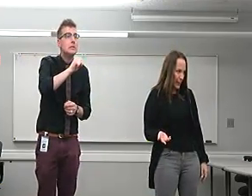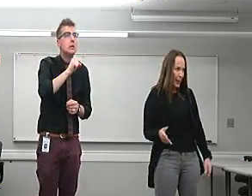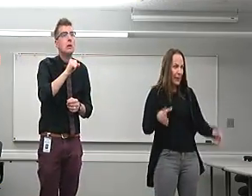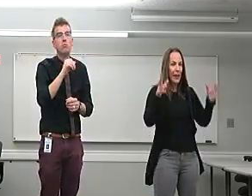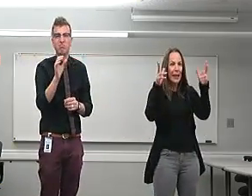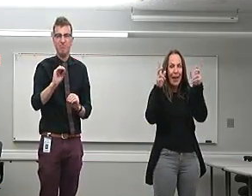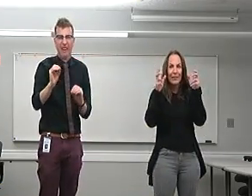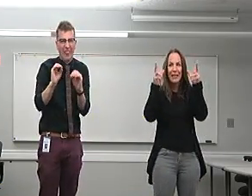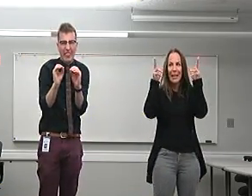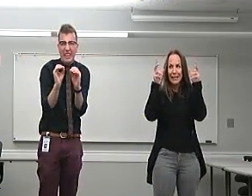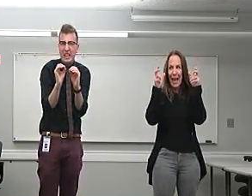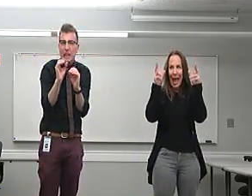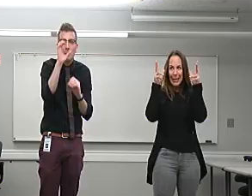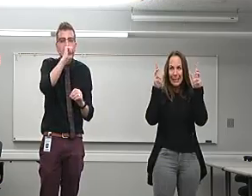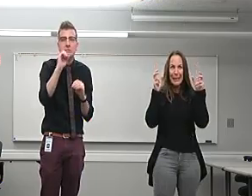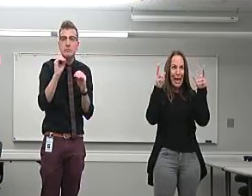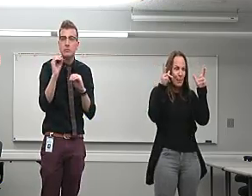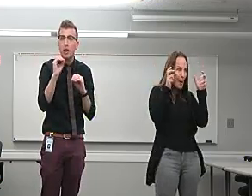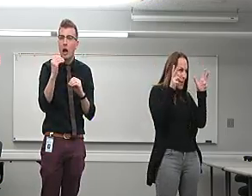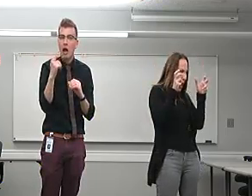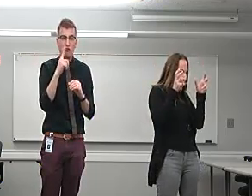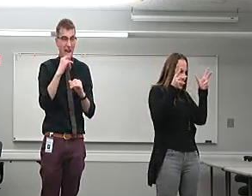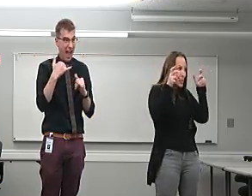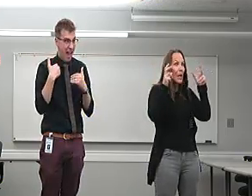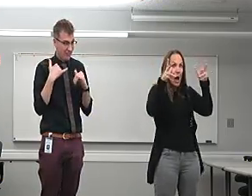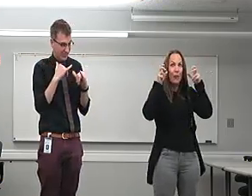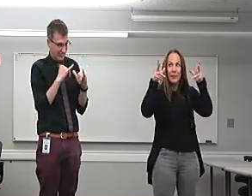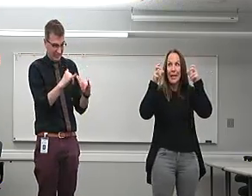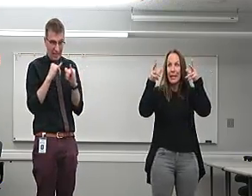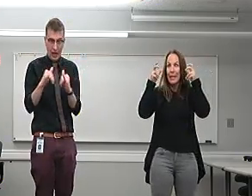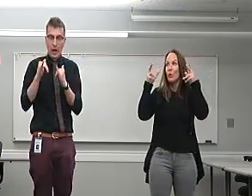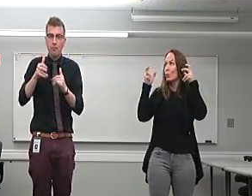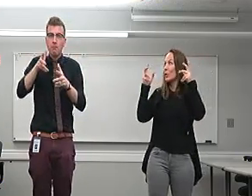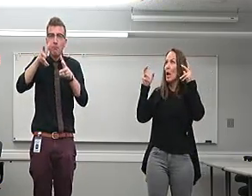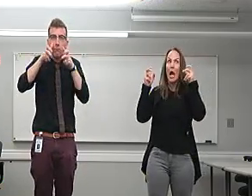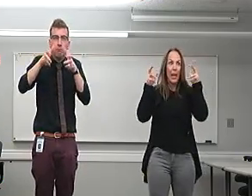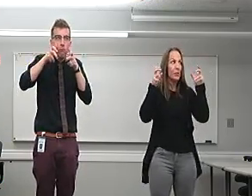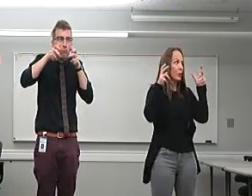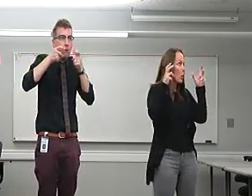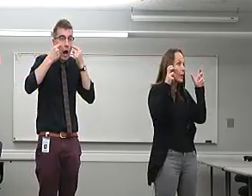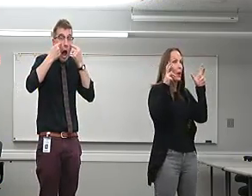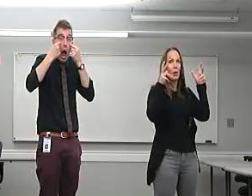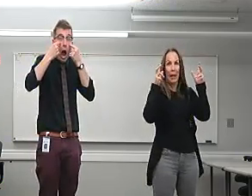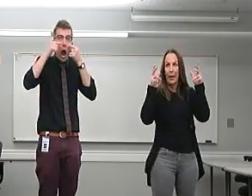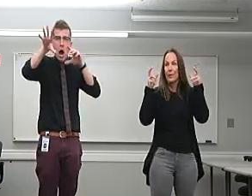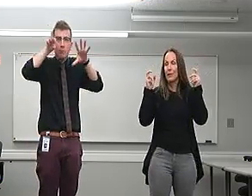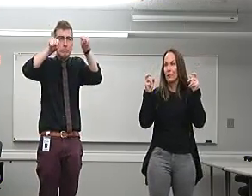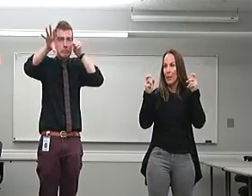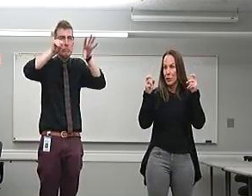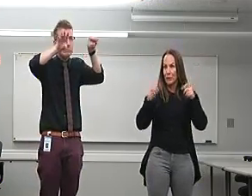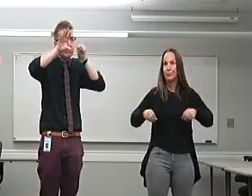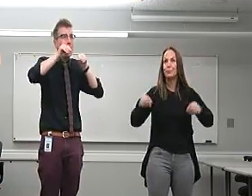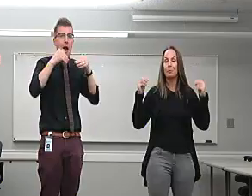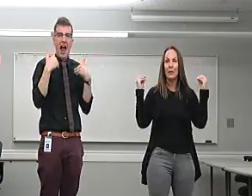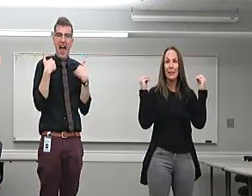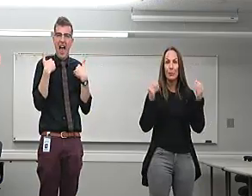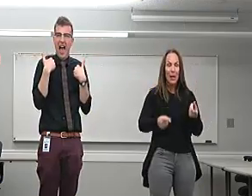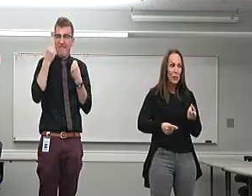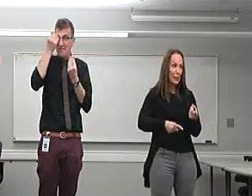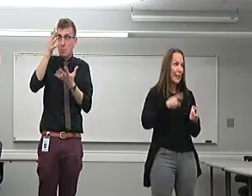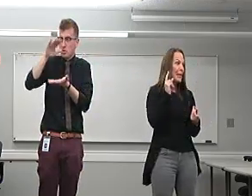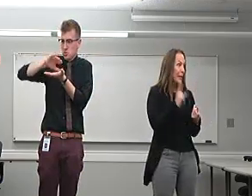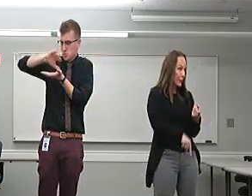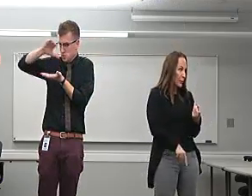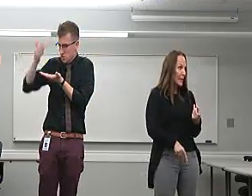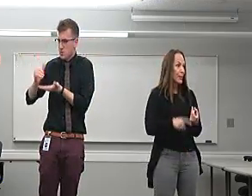the exact same amount of taking in through their eyes. They're going, okay, I got this information, especially if you're labeling